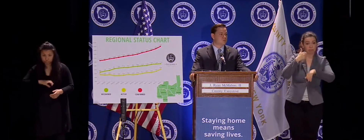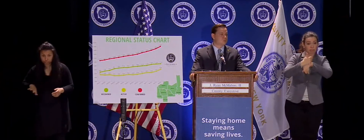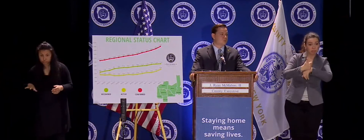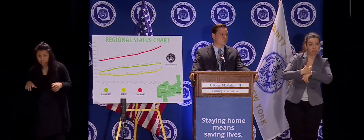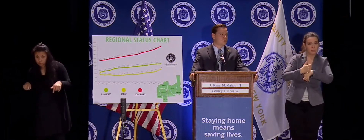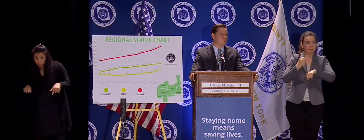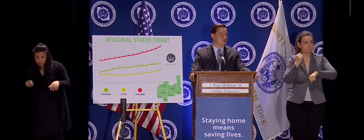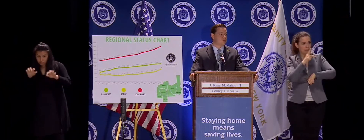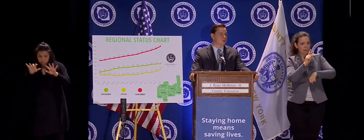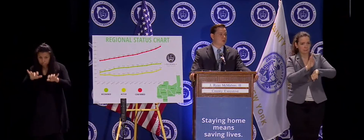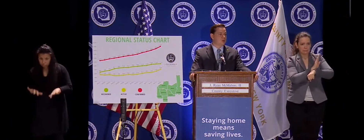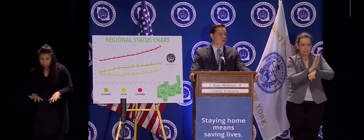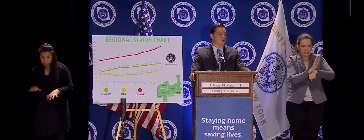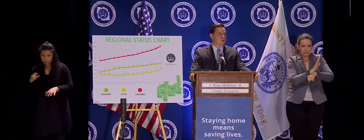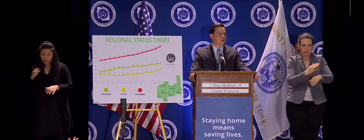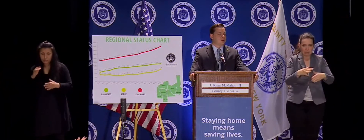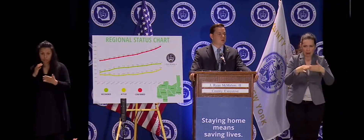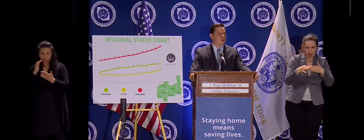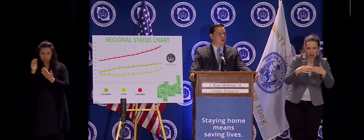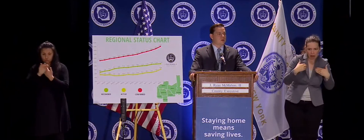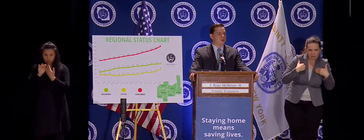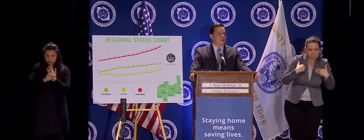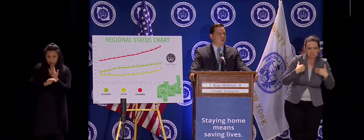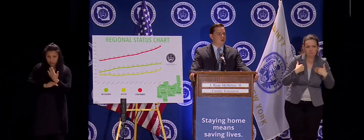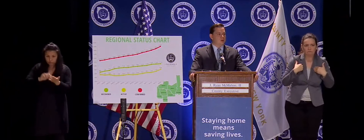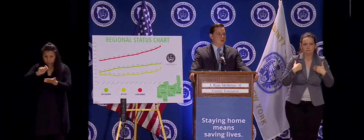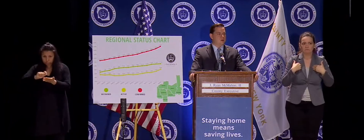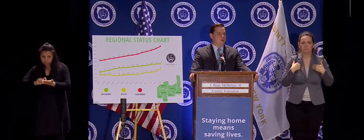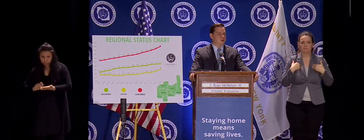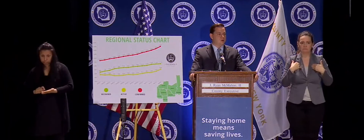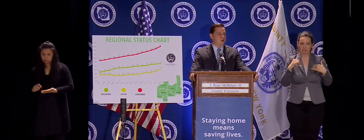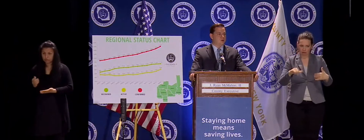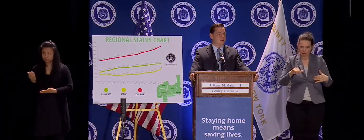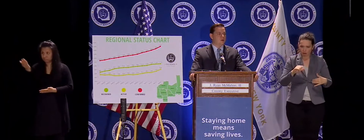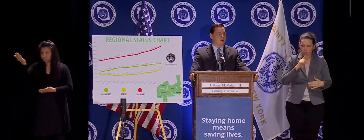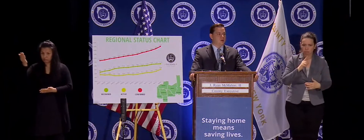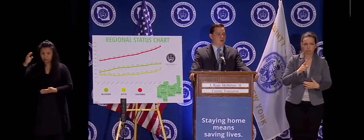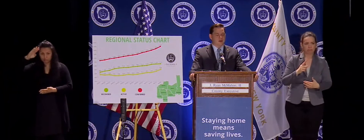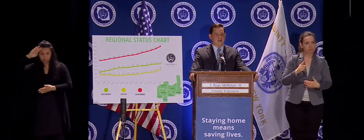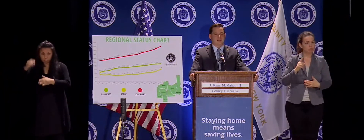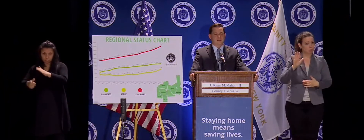argument for when we should restart, or will it describe